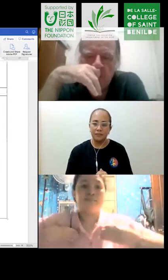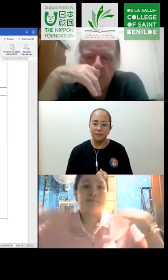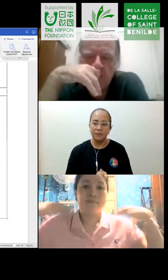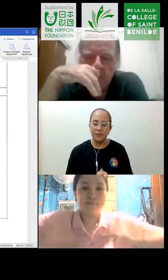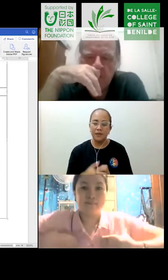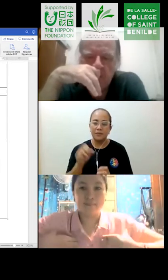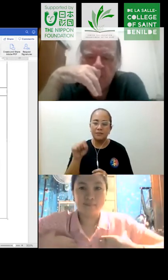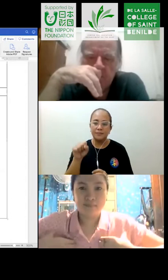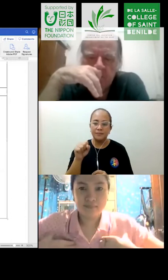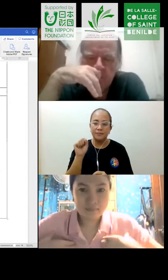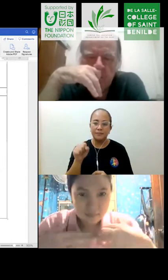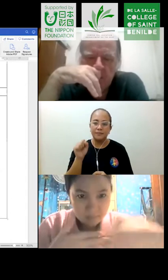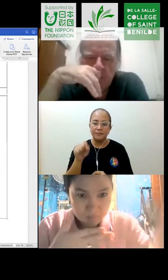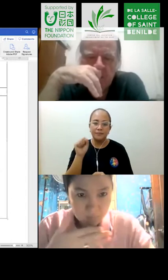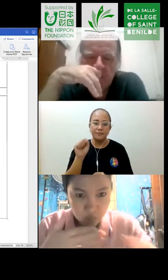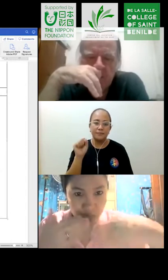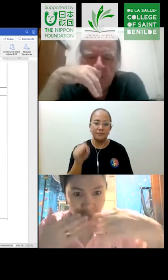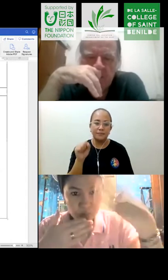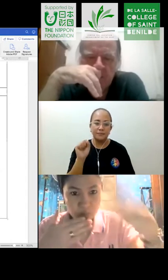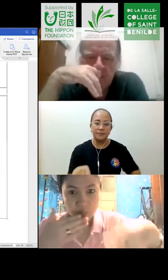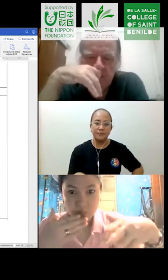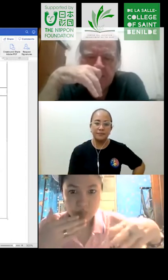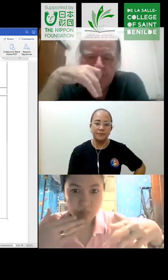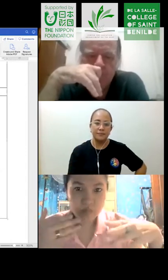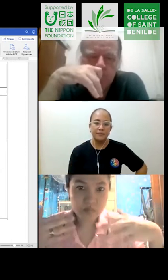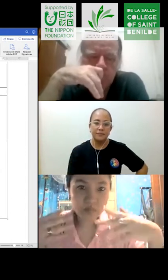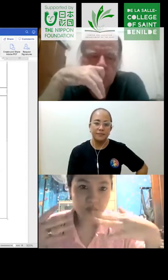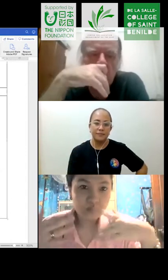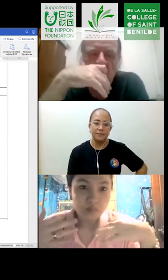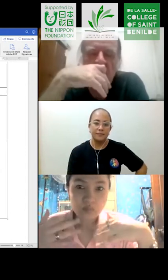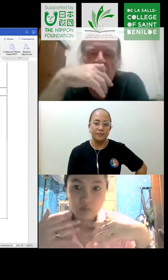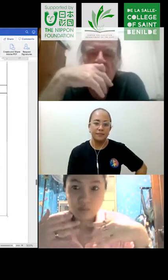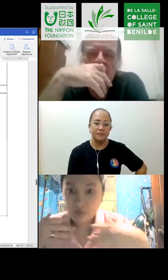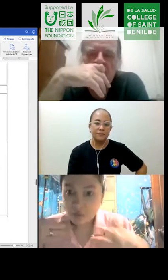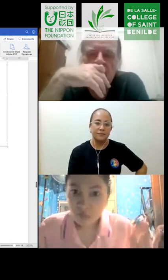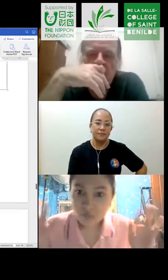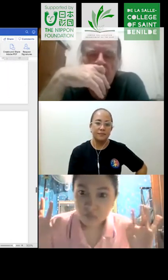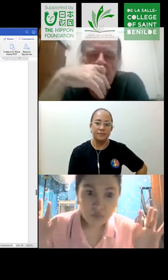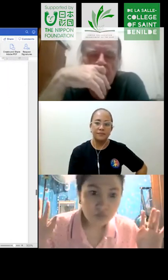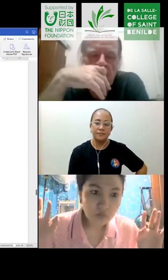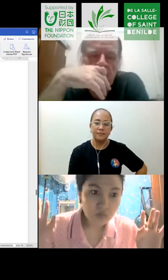Yes, and it's tapered. yes. School bag.